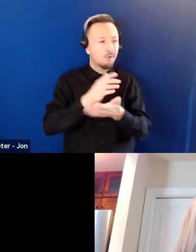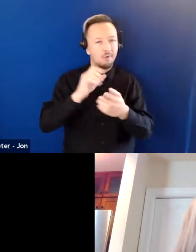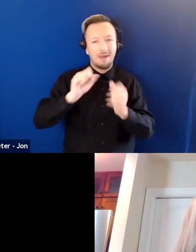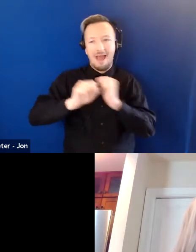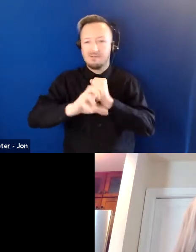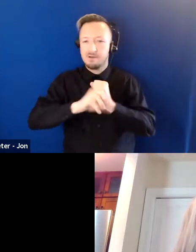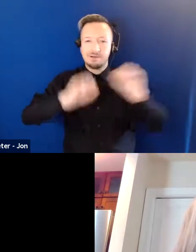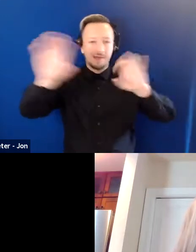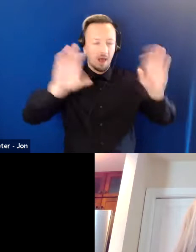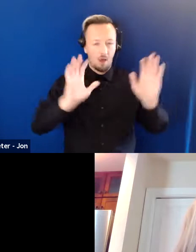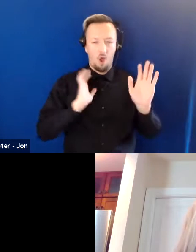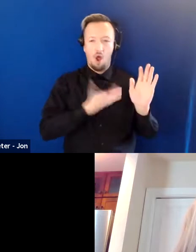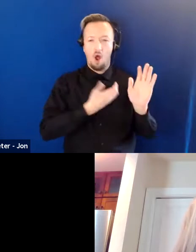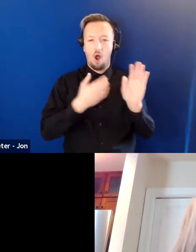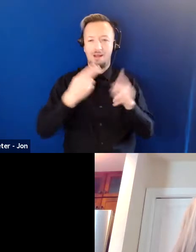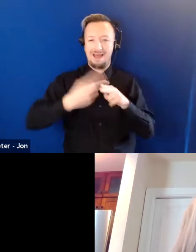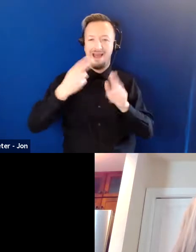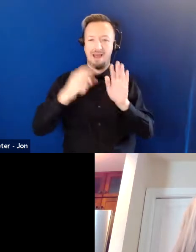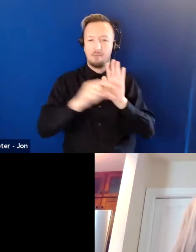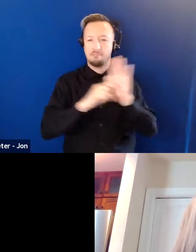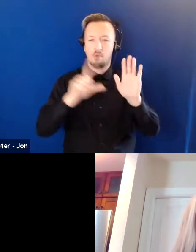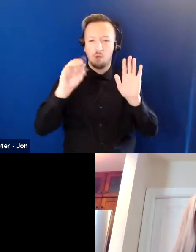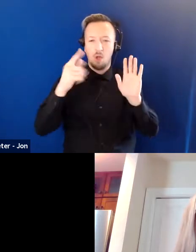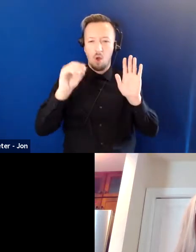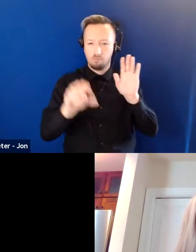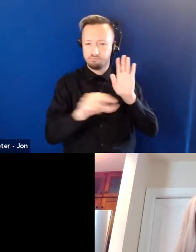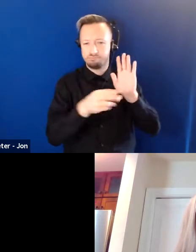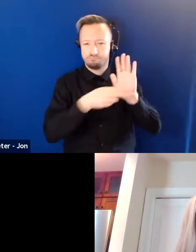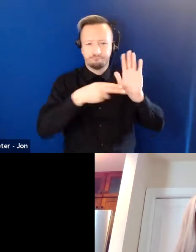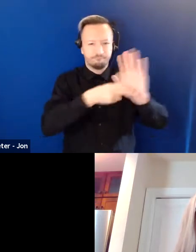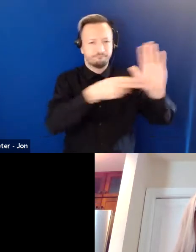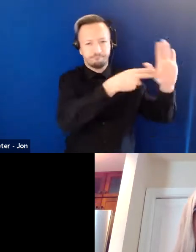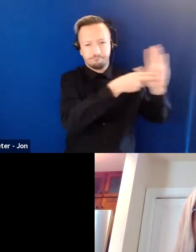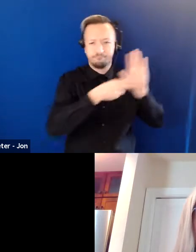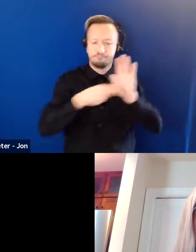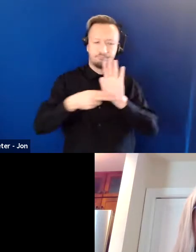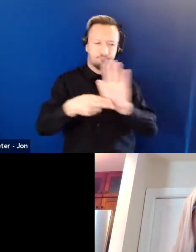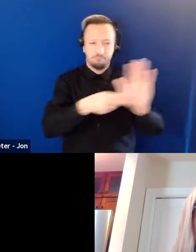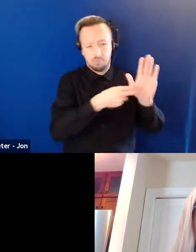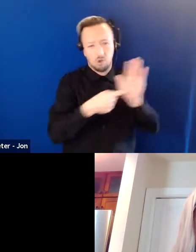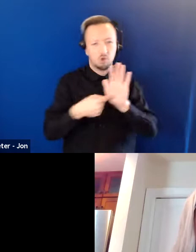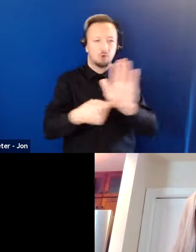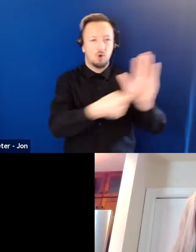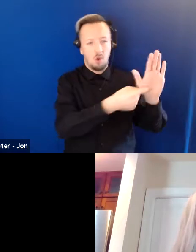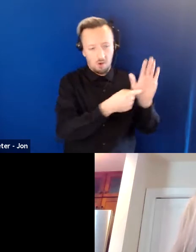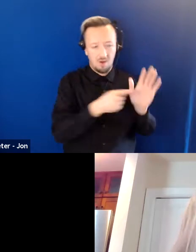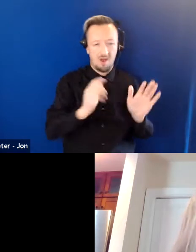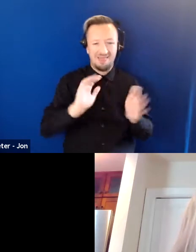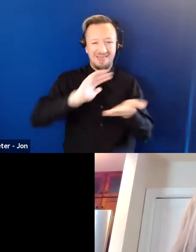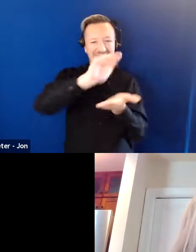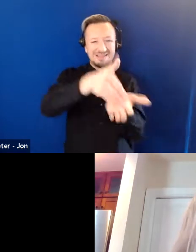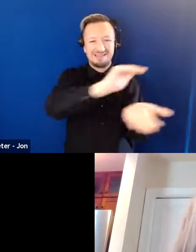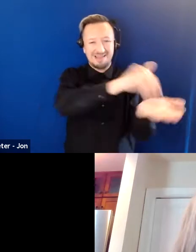That we, in developing those relations and in deepening our relationship with our